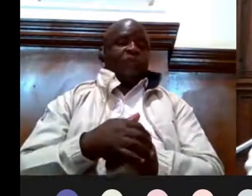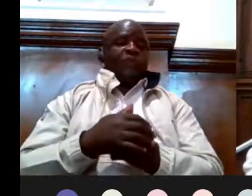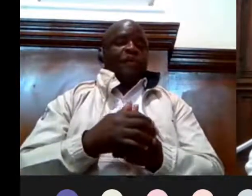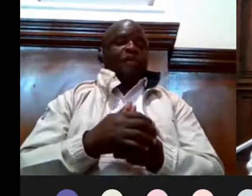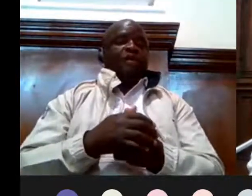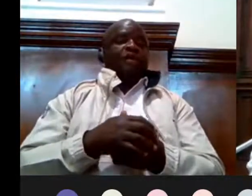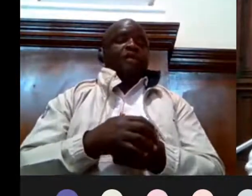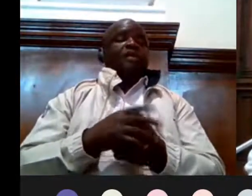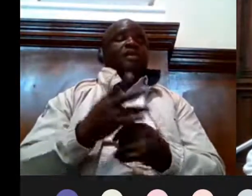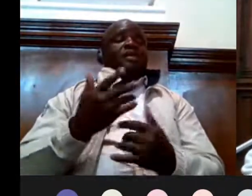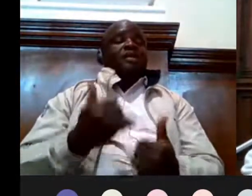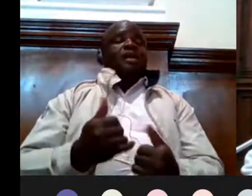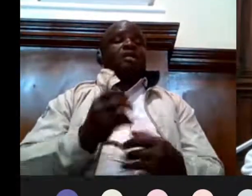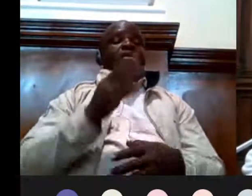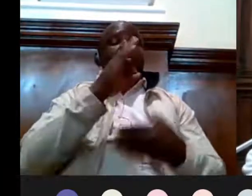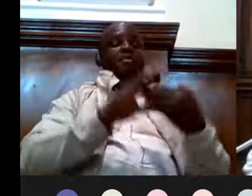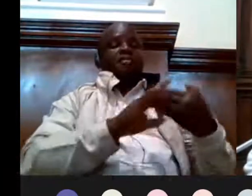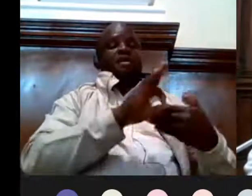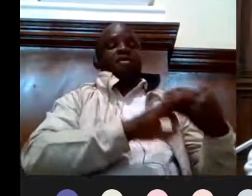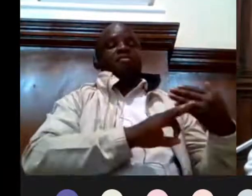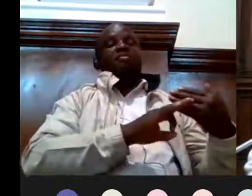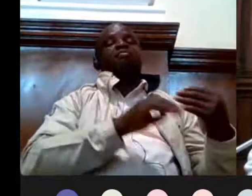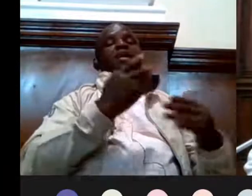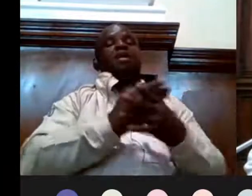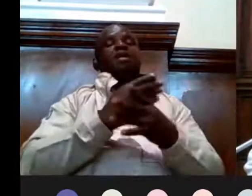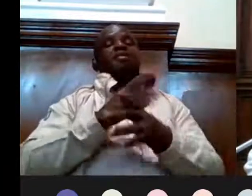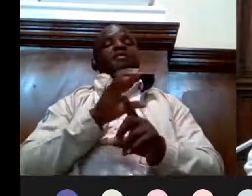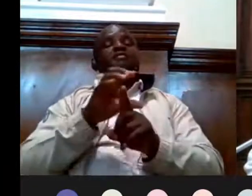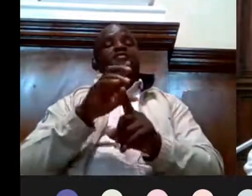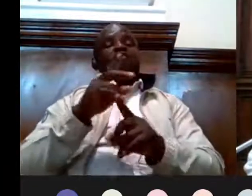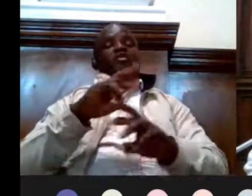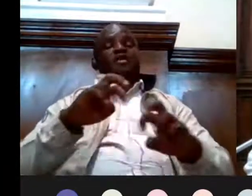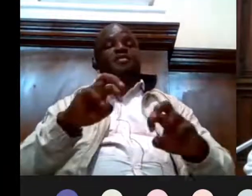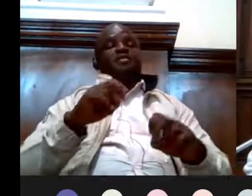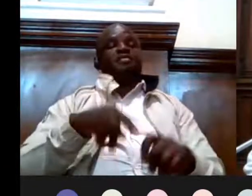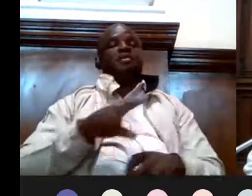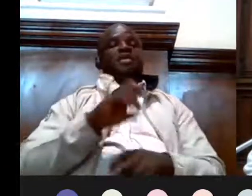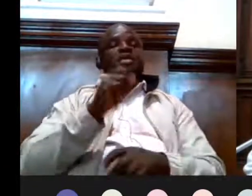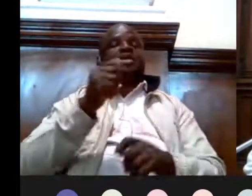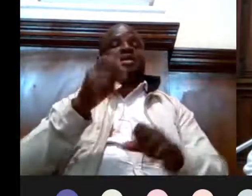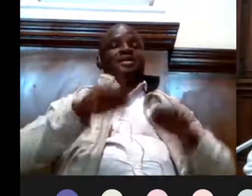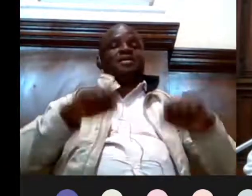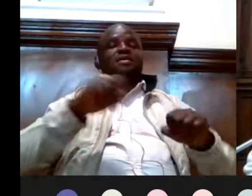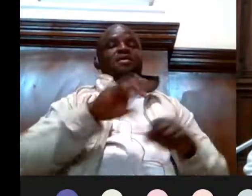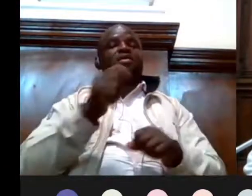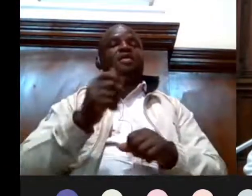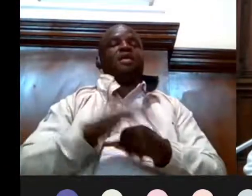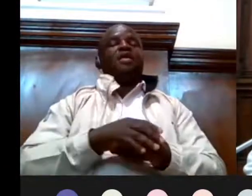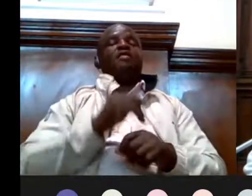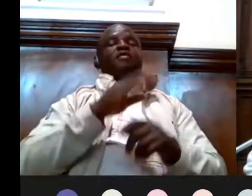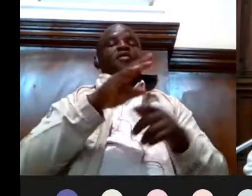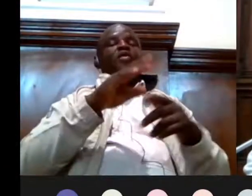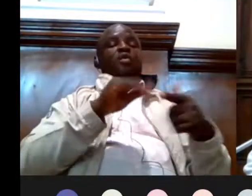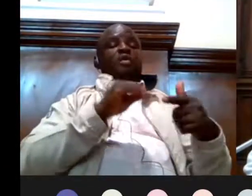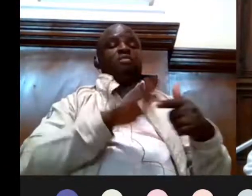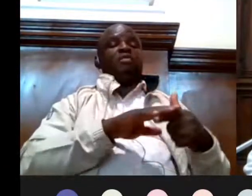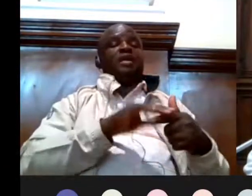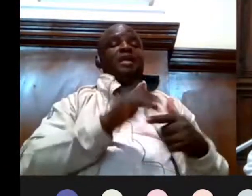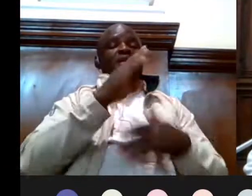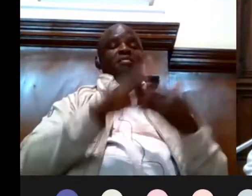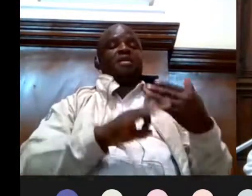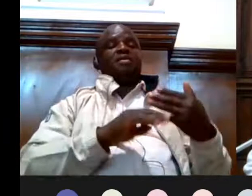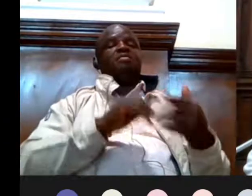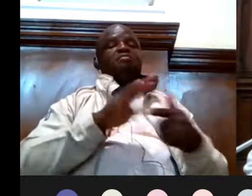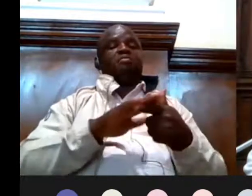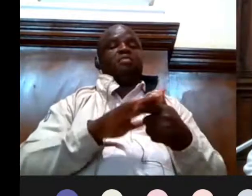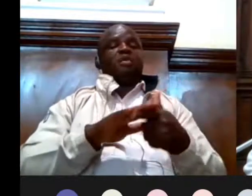From the recent quarterly labor force survey by the Statistics South Africa for second quarter 2021, Black women